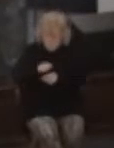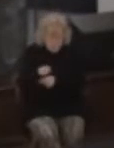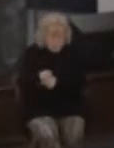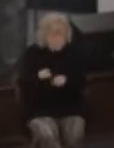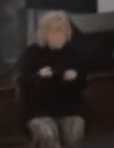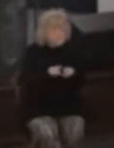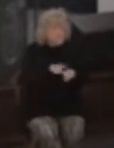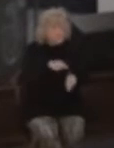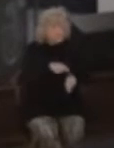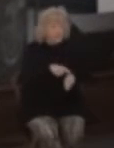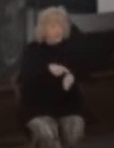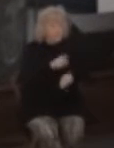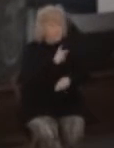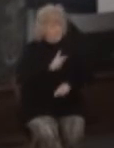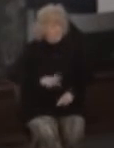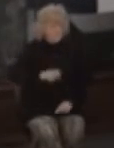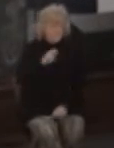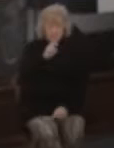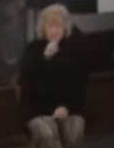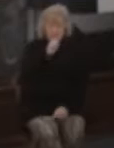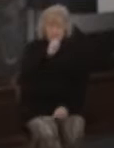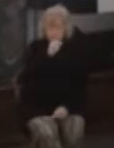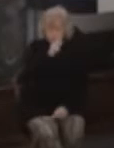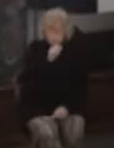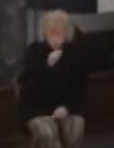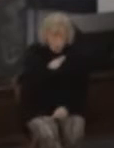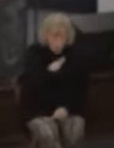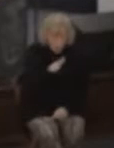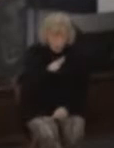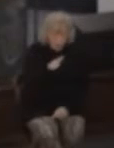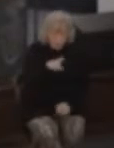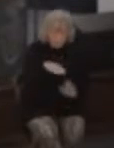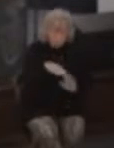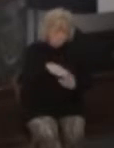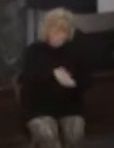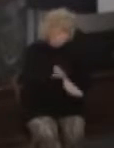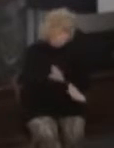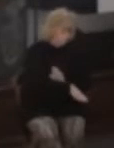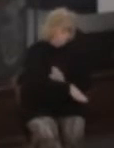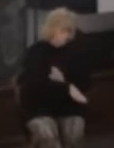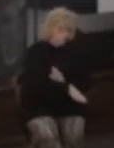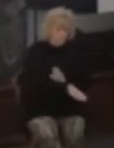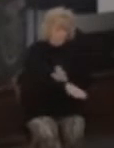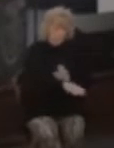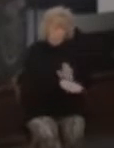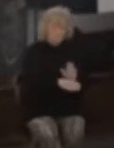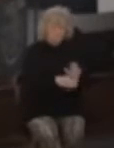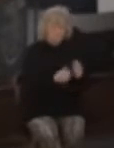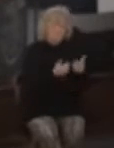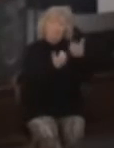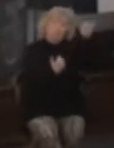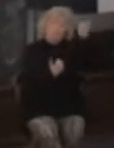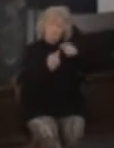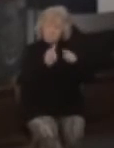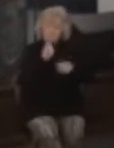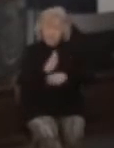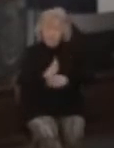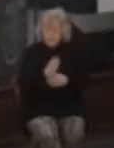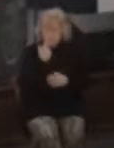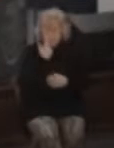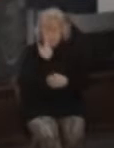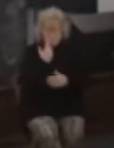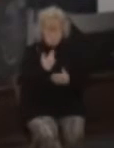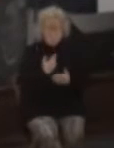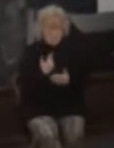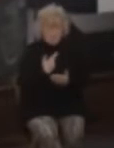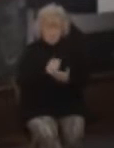time, Saul continued his downward slide away from God. Now, last week, we looked at the story of David and Goliath. This